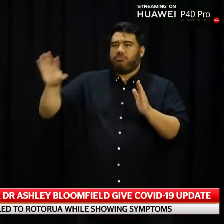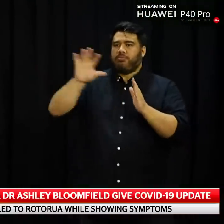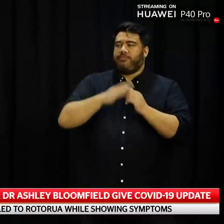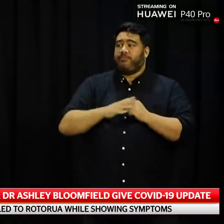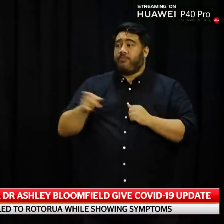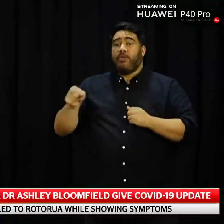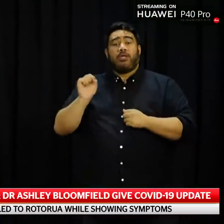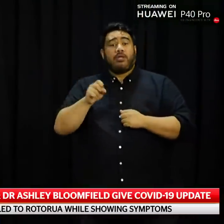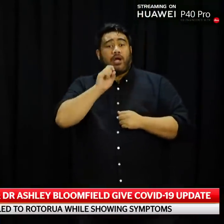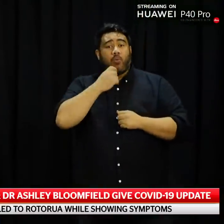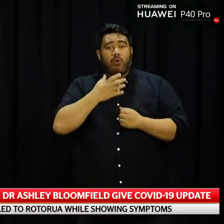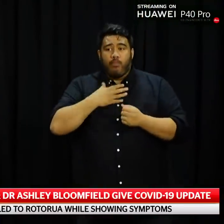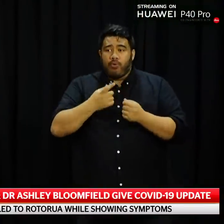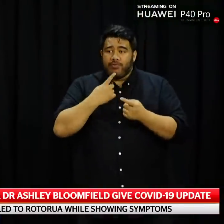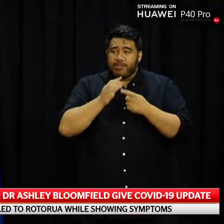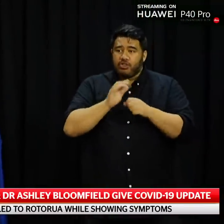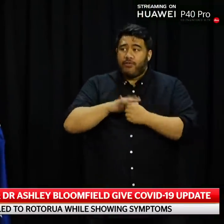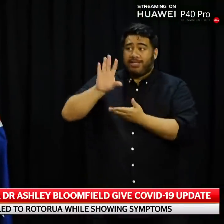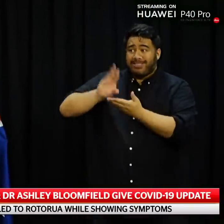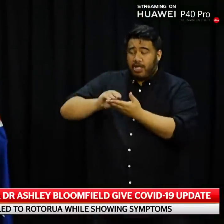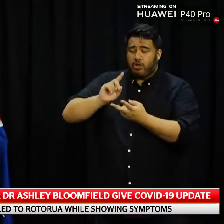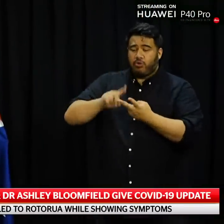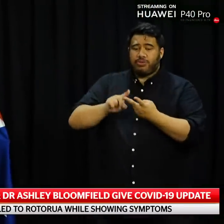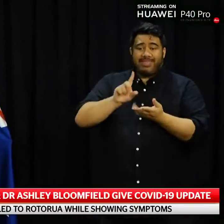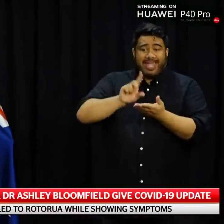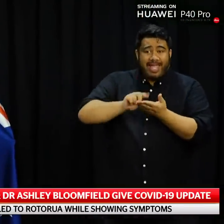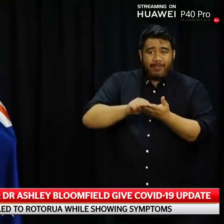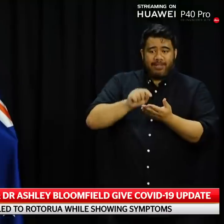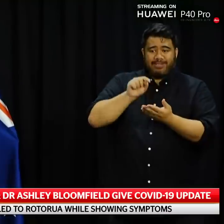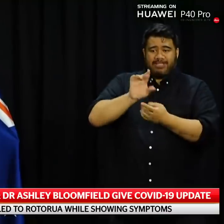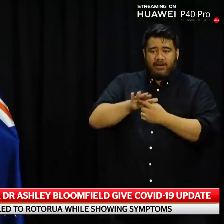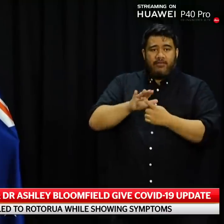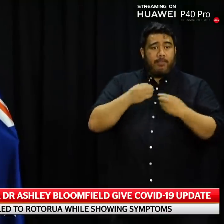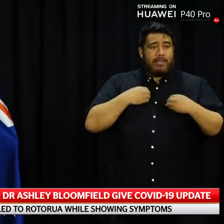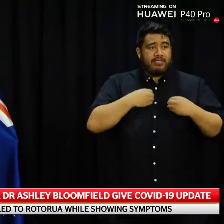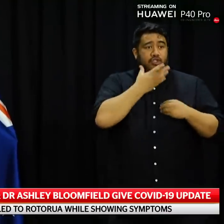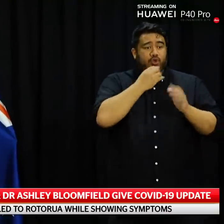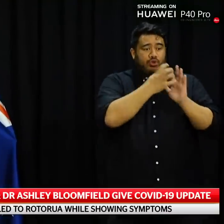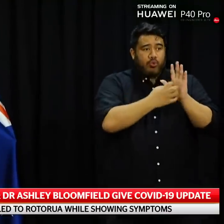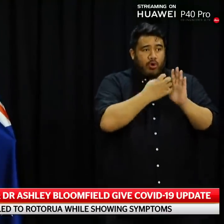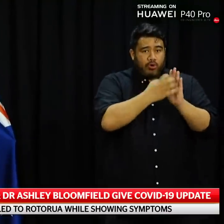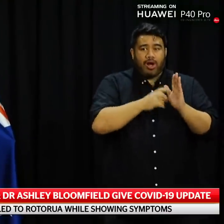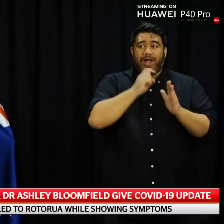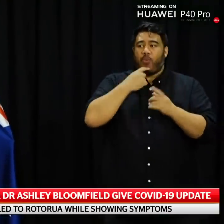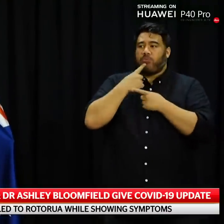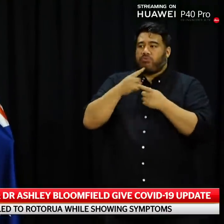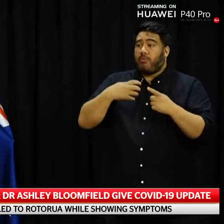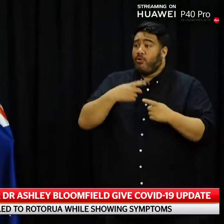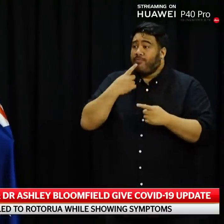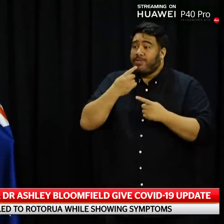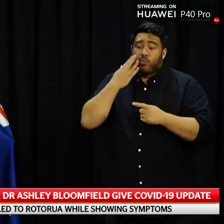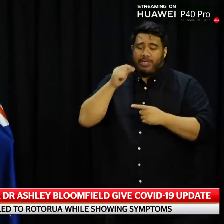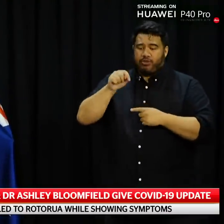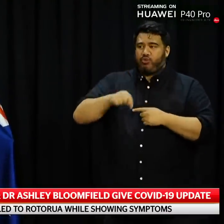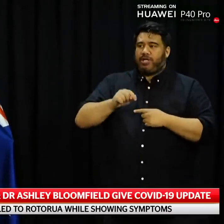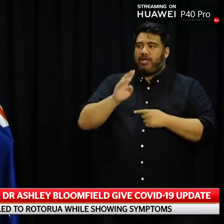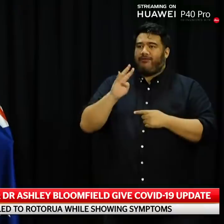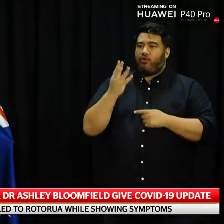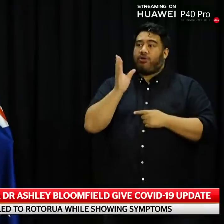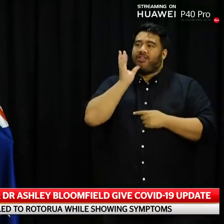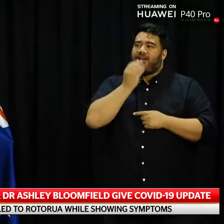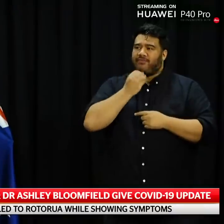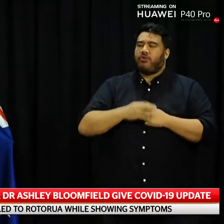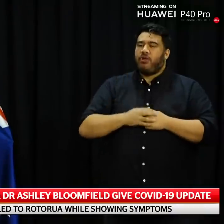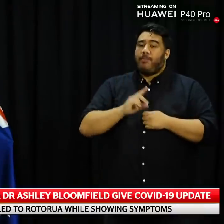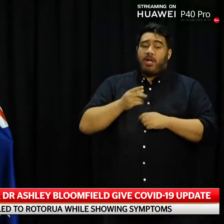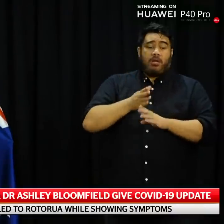the app downloads and also expectations for businesses around the use of QR codes at 4 o'clock today. But what I'd like to do is make